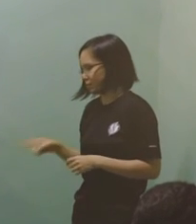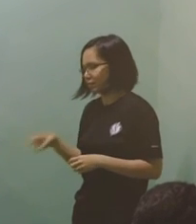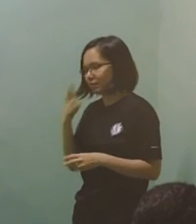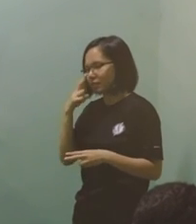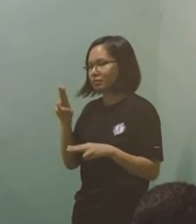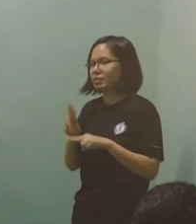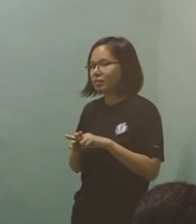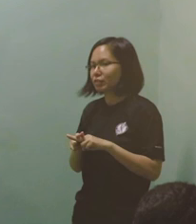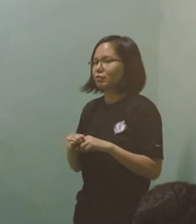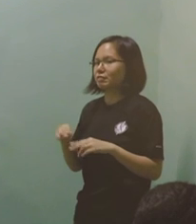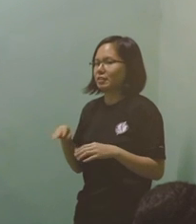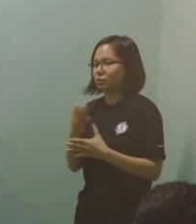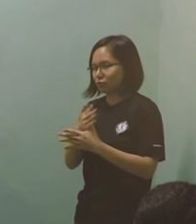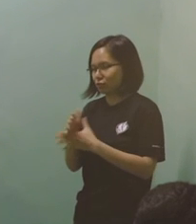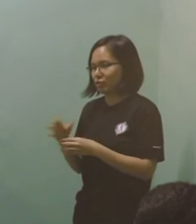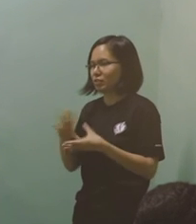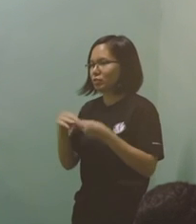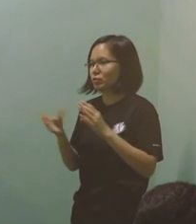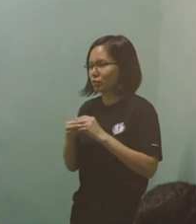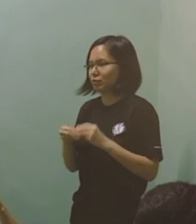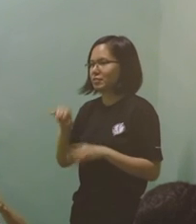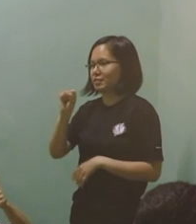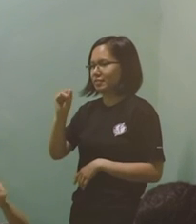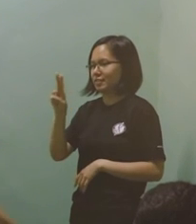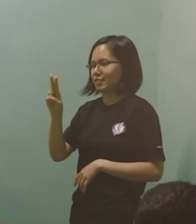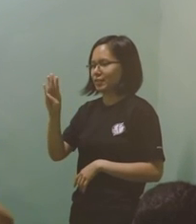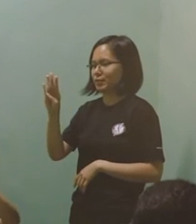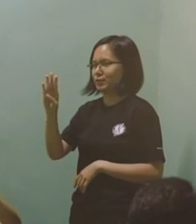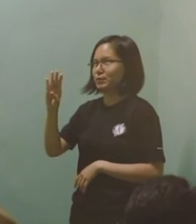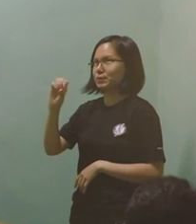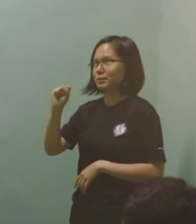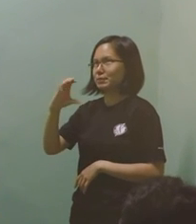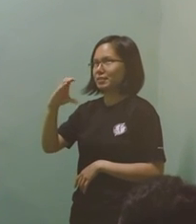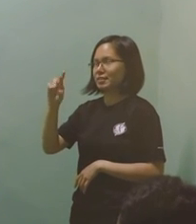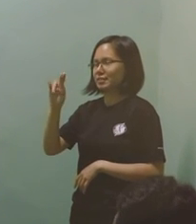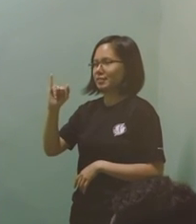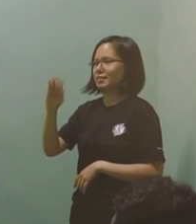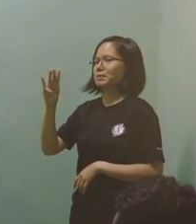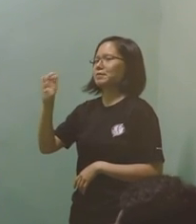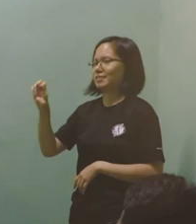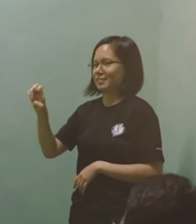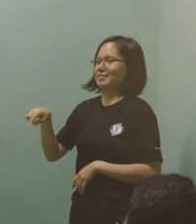haven't already, please subscribe to Literate Jungle. That's all. Okay, bye-bye. Thank you.